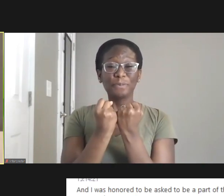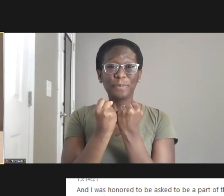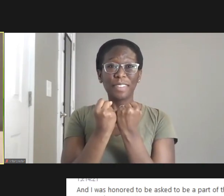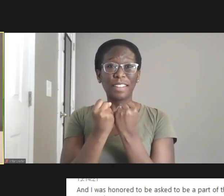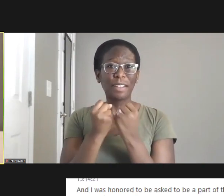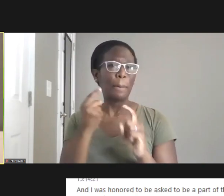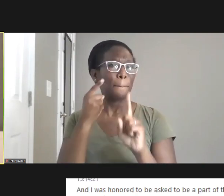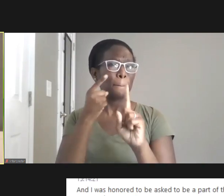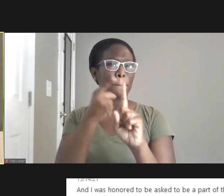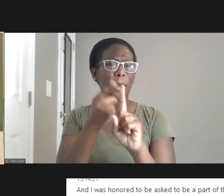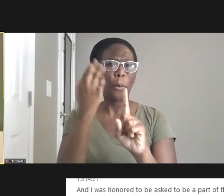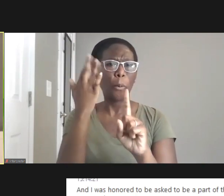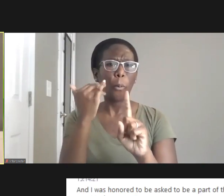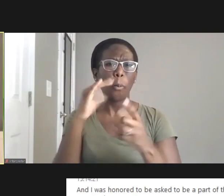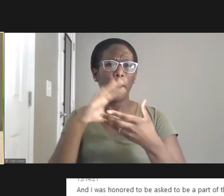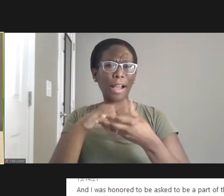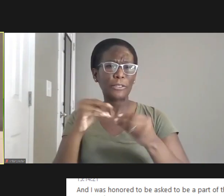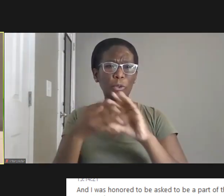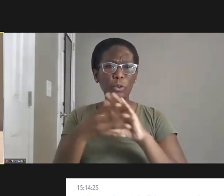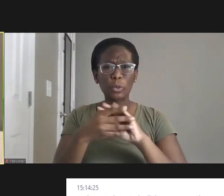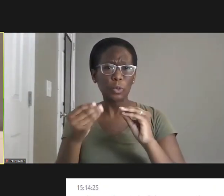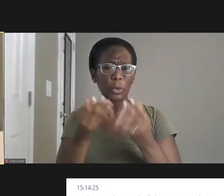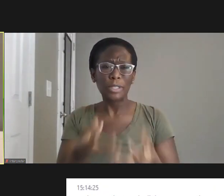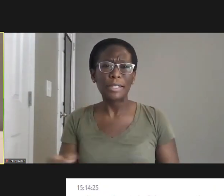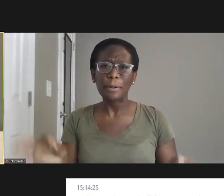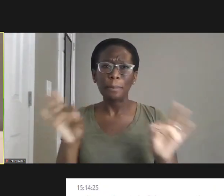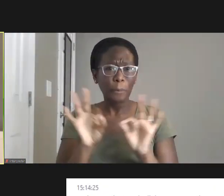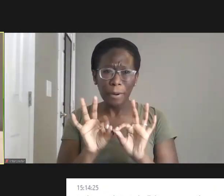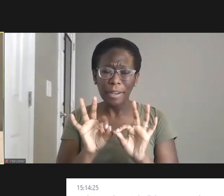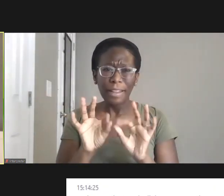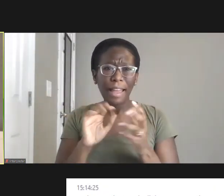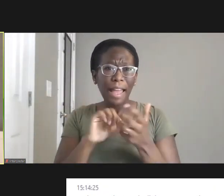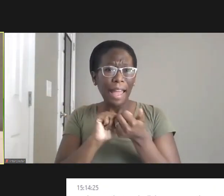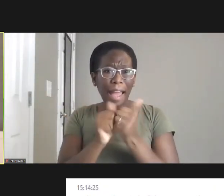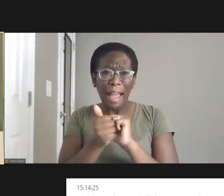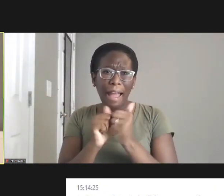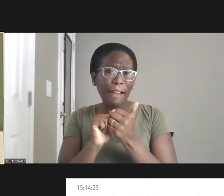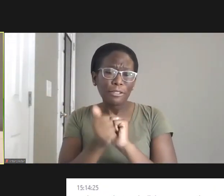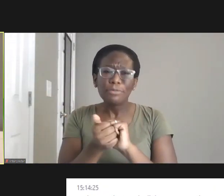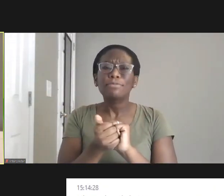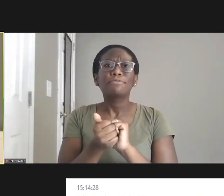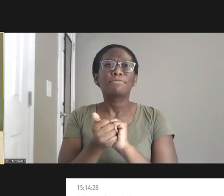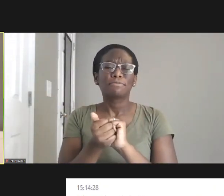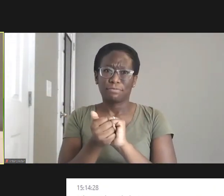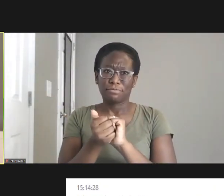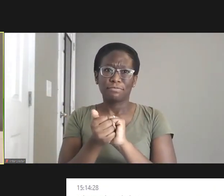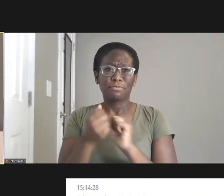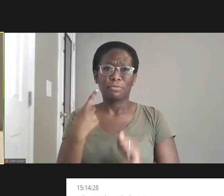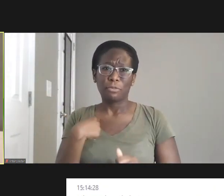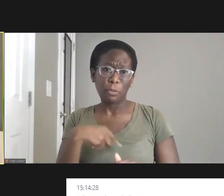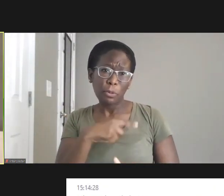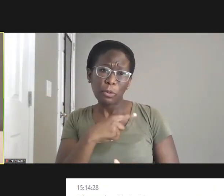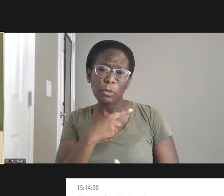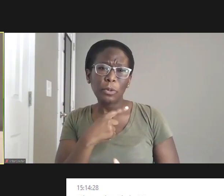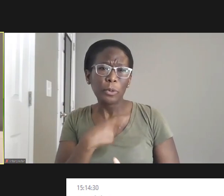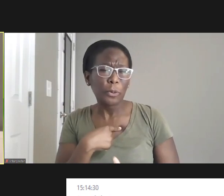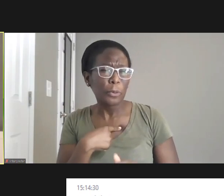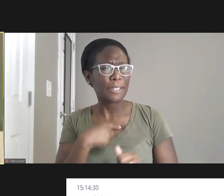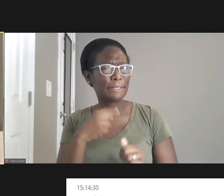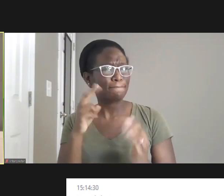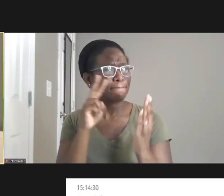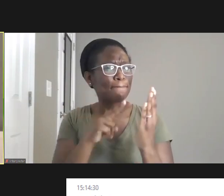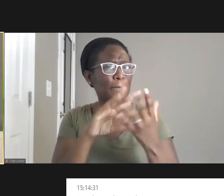why stories are important and how do we take stories and how do we learn